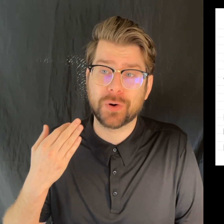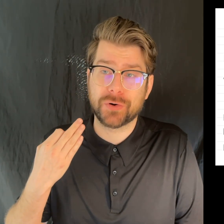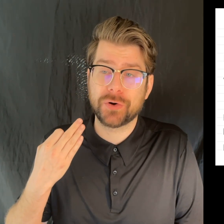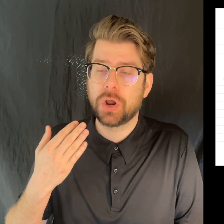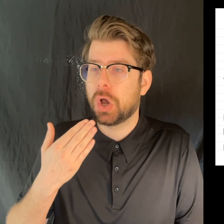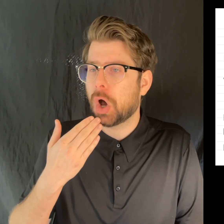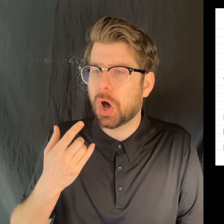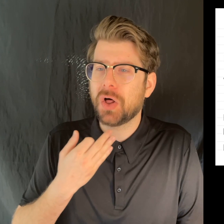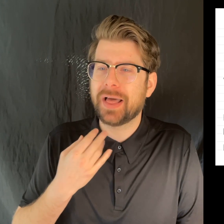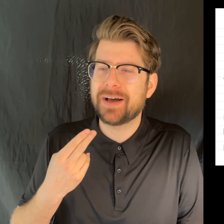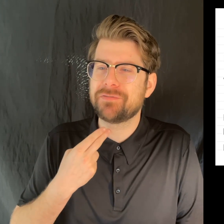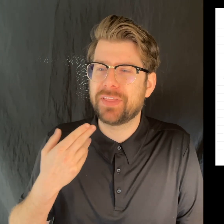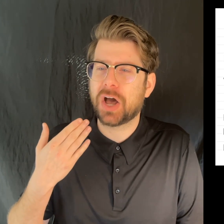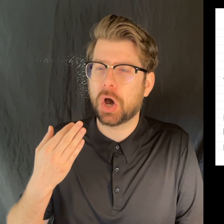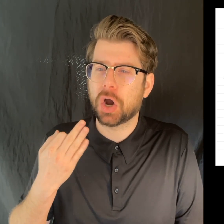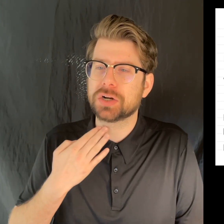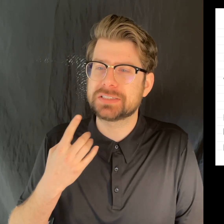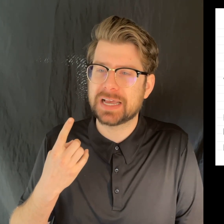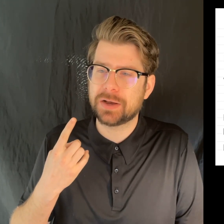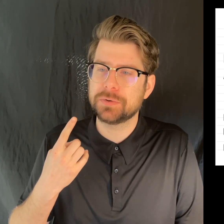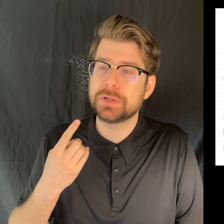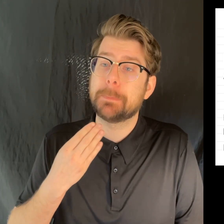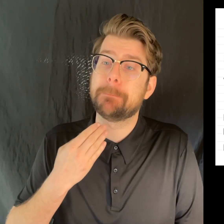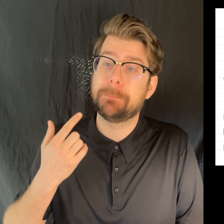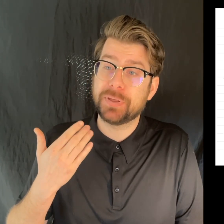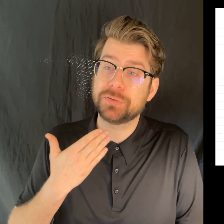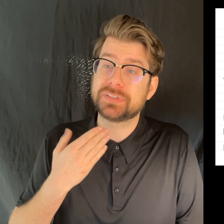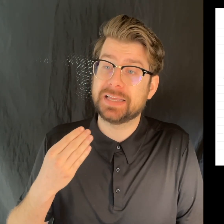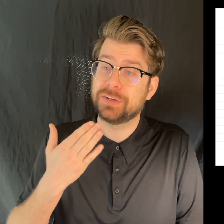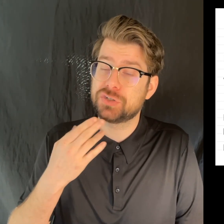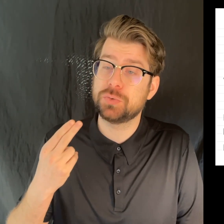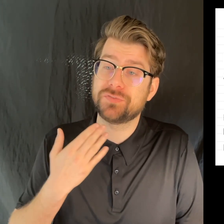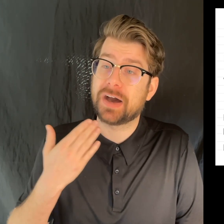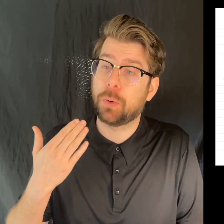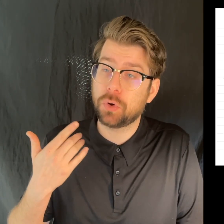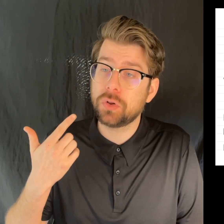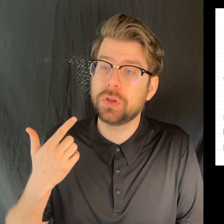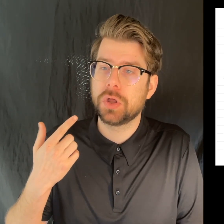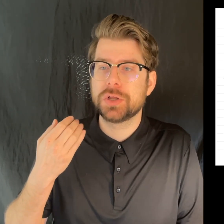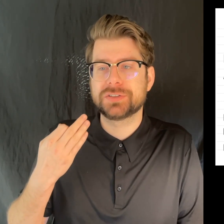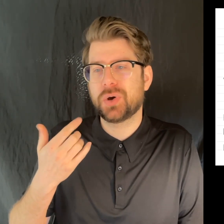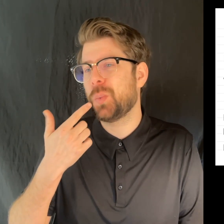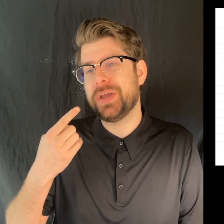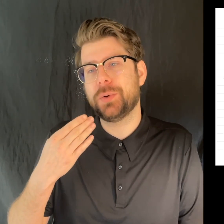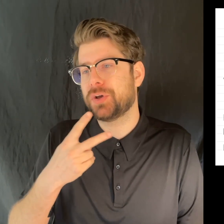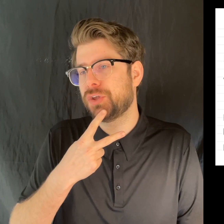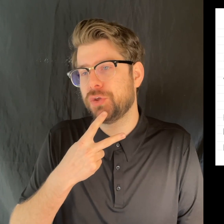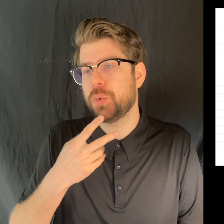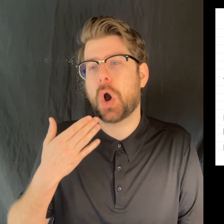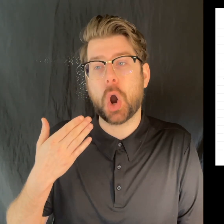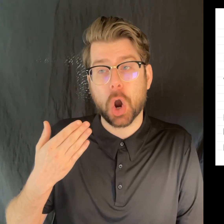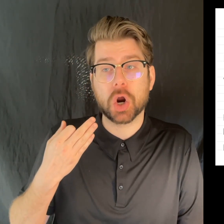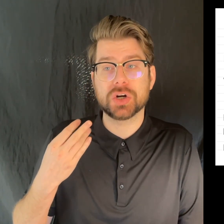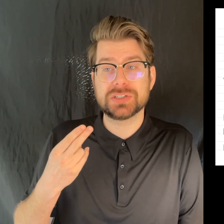for all have that R sound built into a vowel. So we don't cue R's